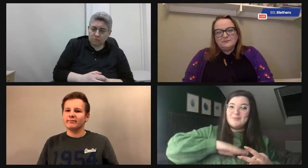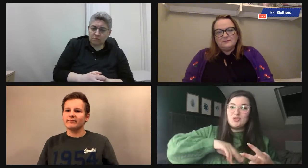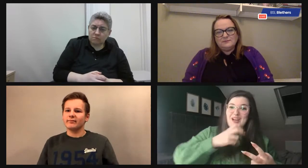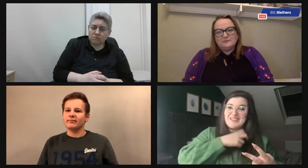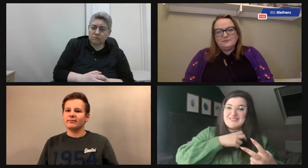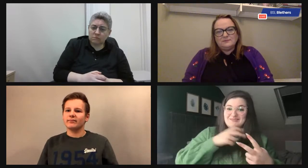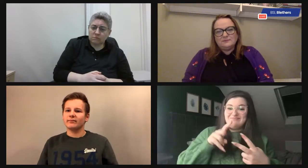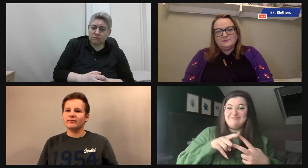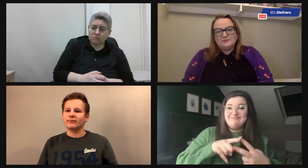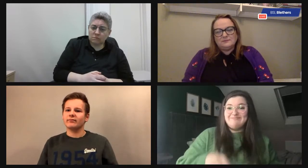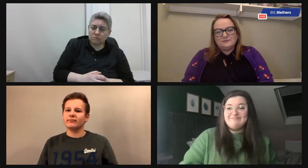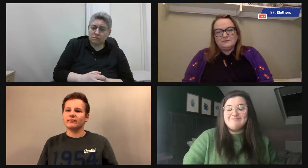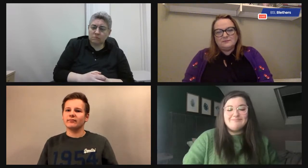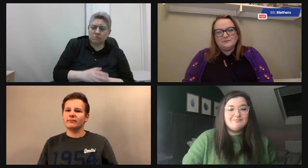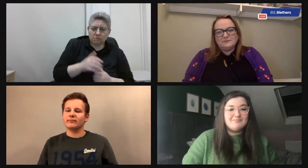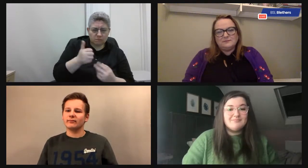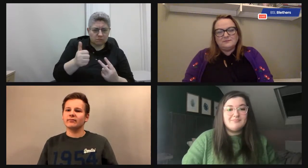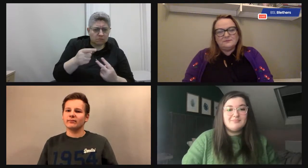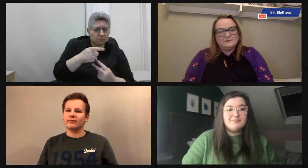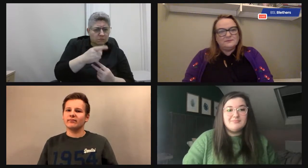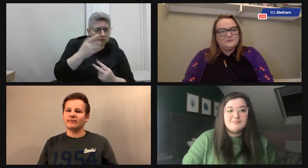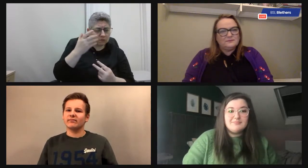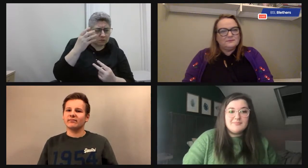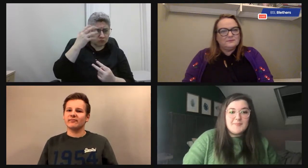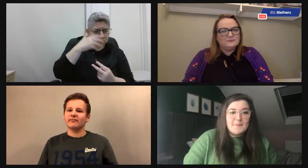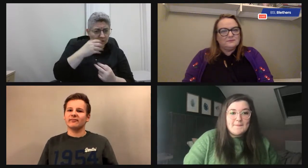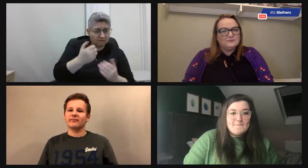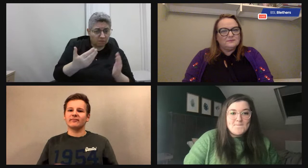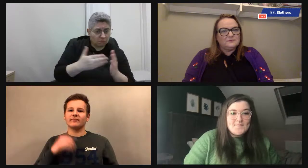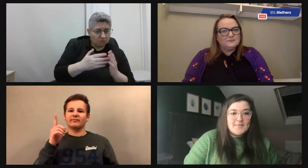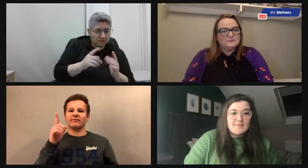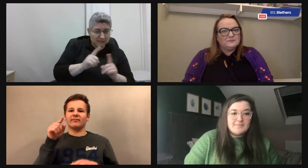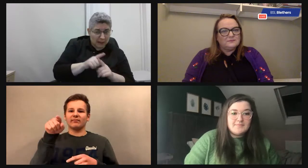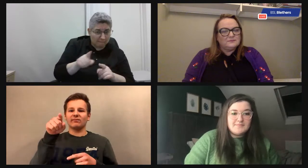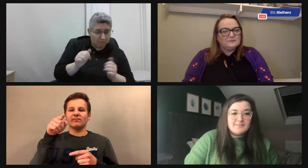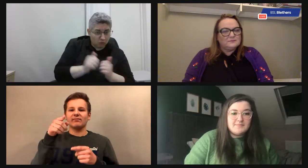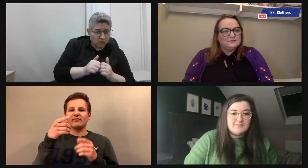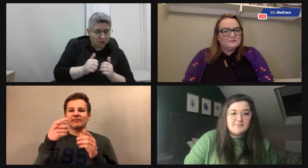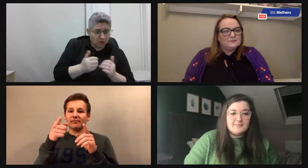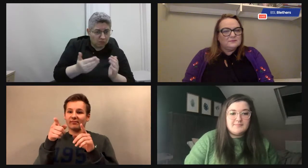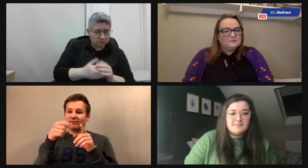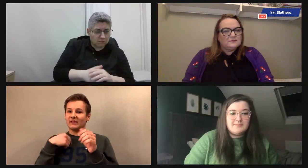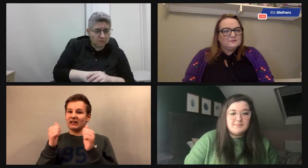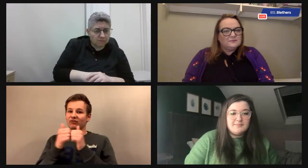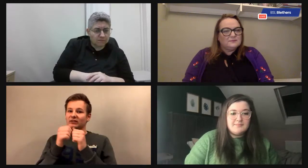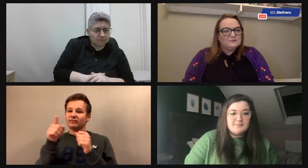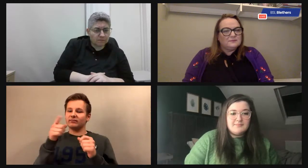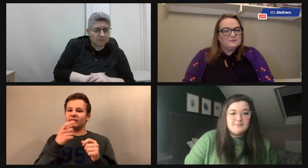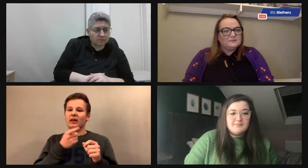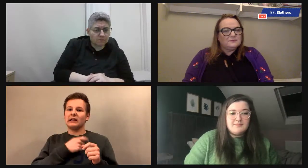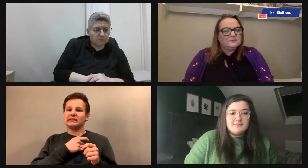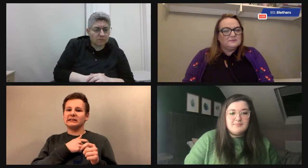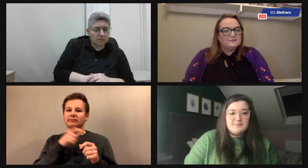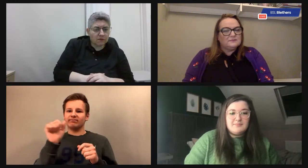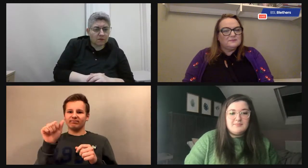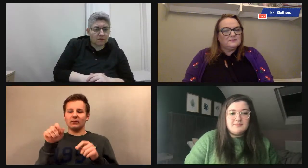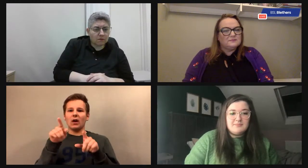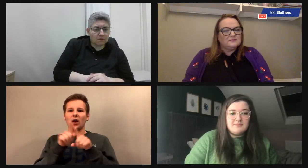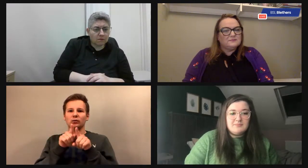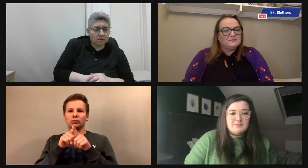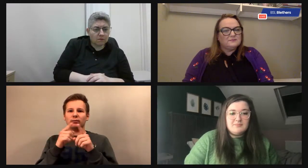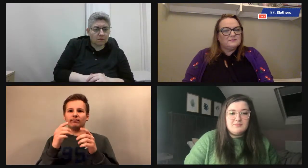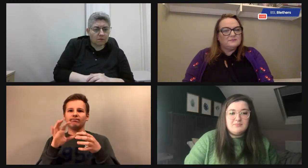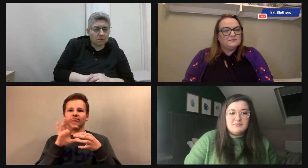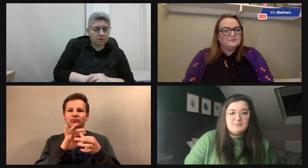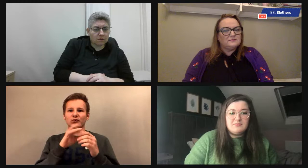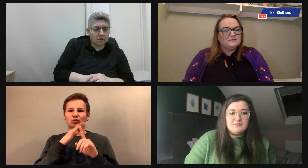really emotional trauma. And so for me, it's depression, anxiety really linked to exams. Is that the same for you,